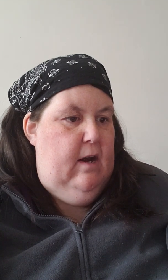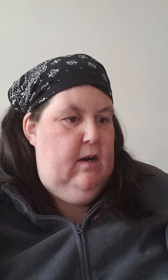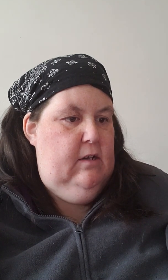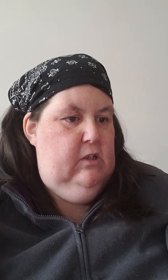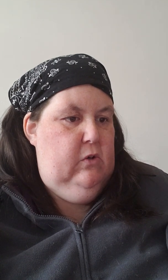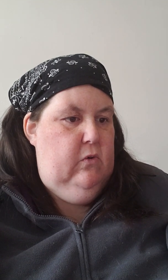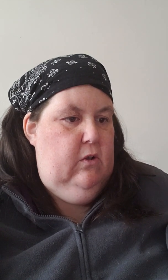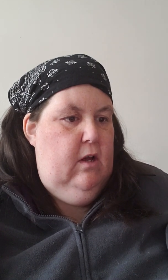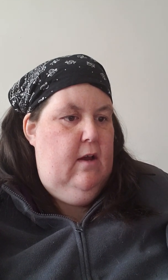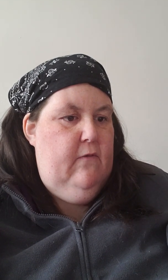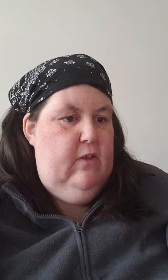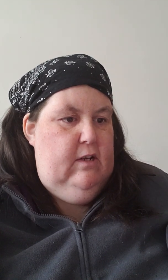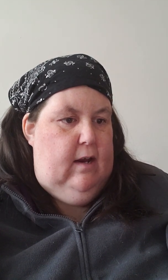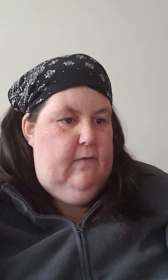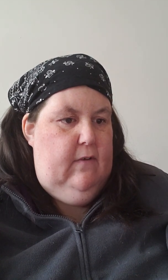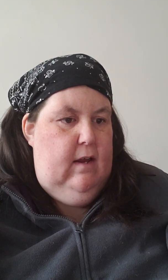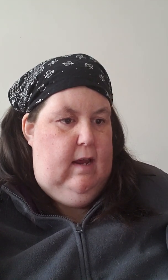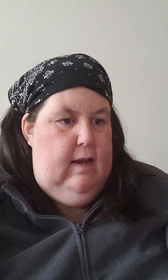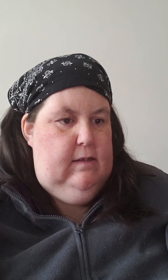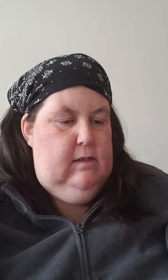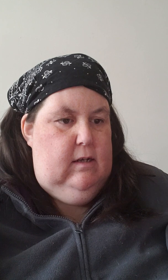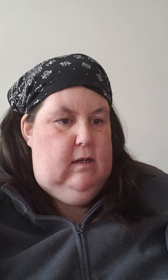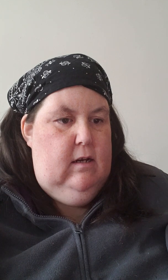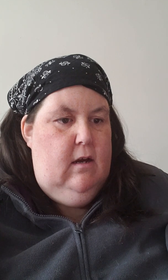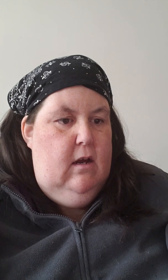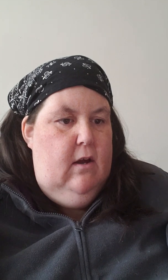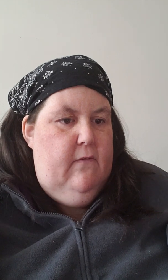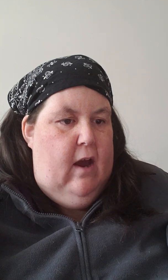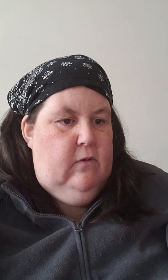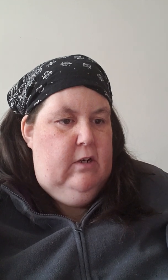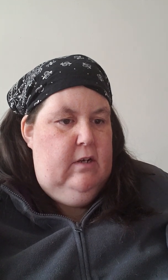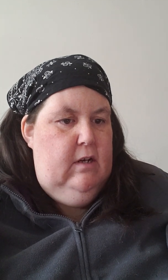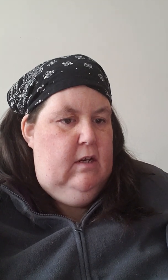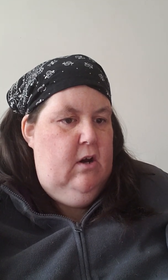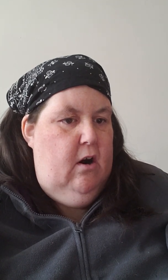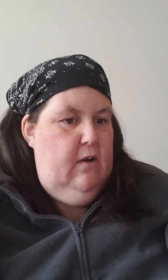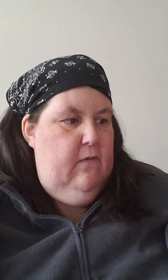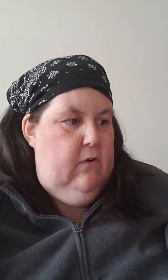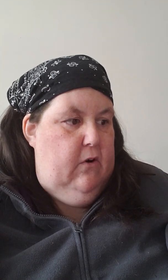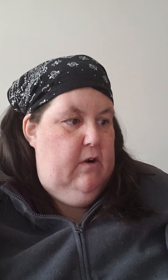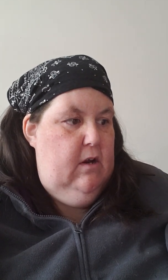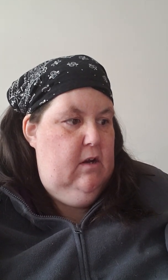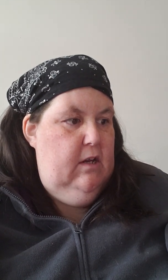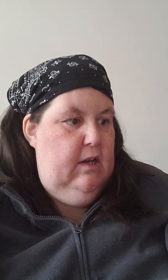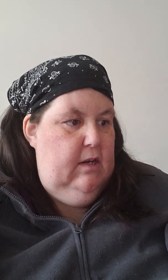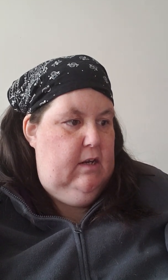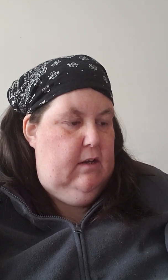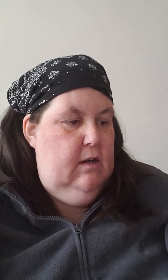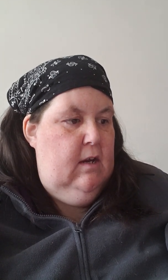American School for the Deaf, ASD, founded in Hartford, Connecticut